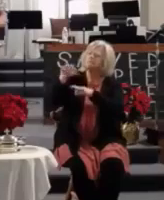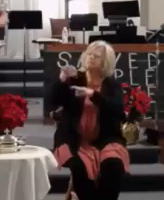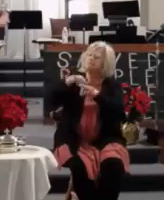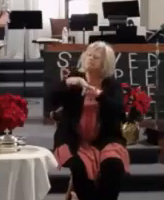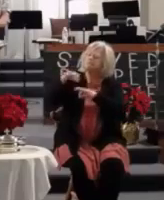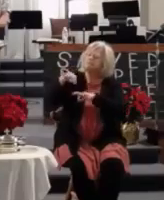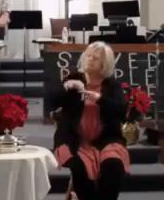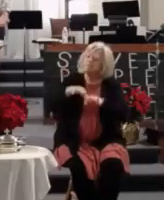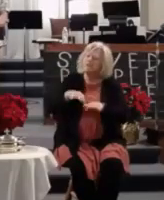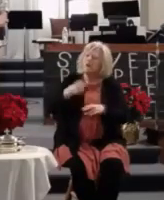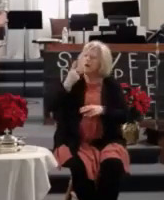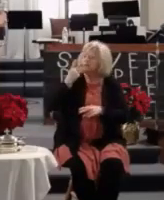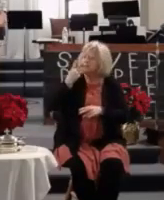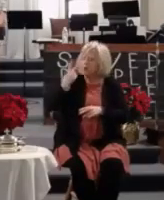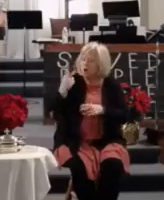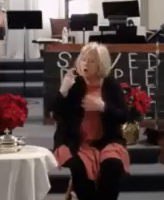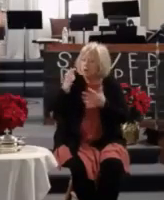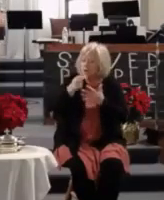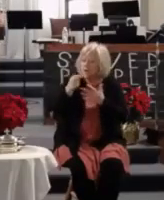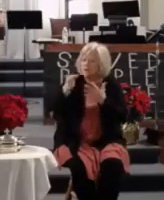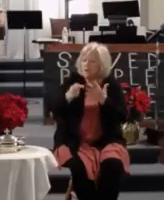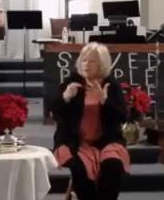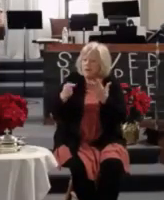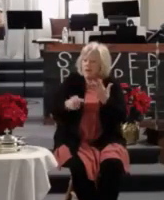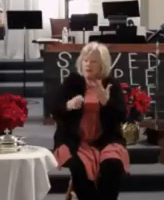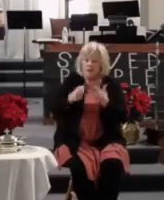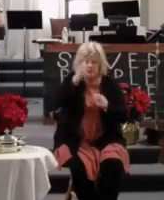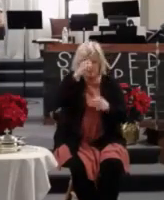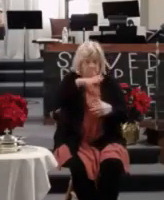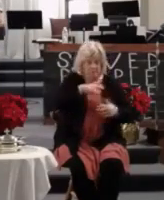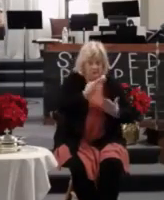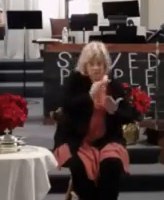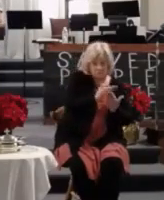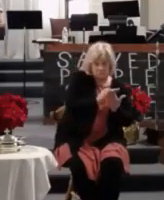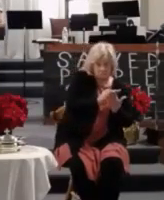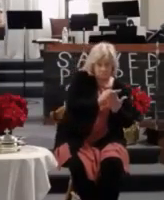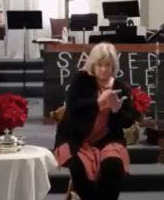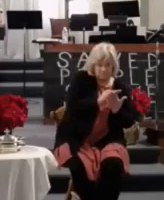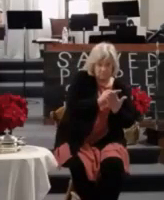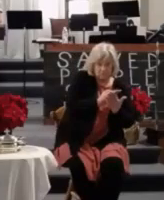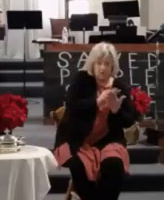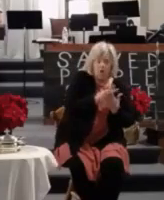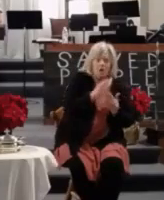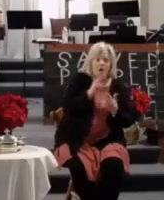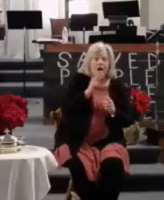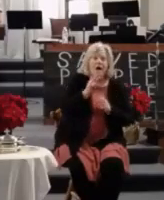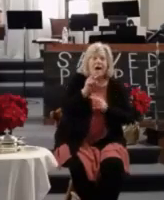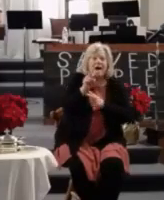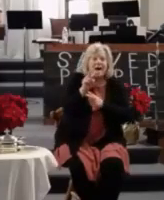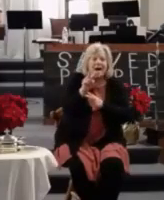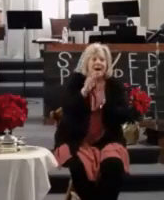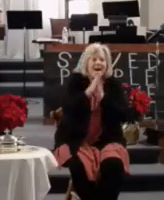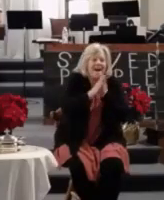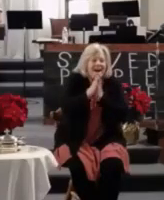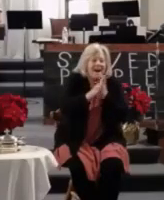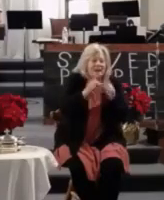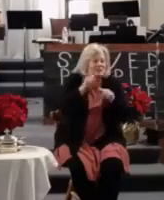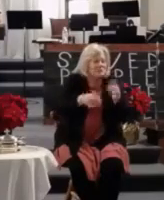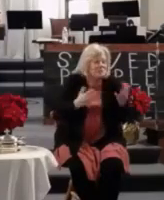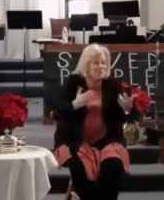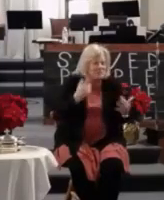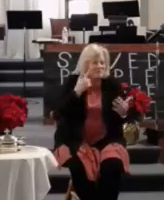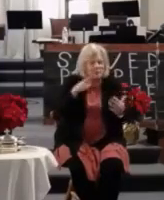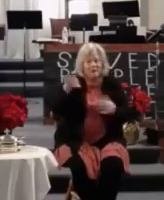what he saw outside. The man who was flat on his back began to look forward to that 1 hour.